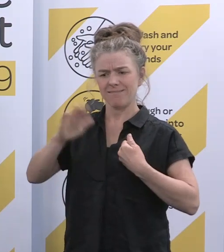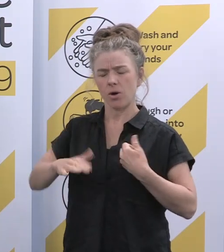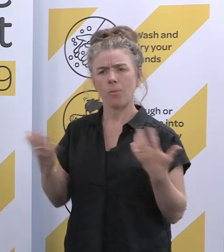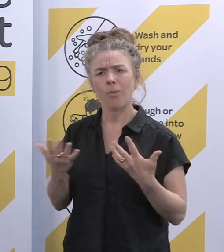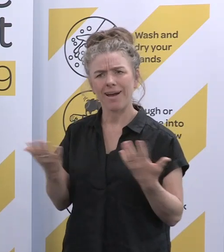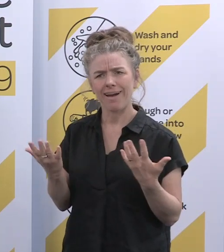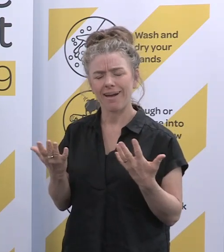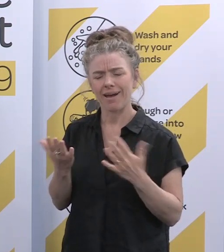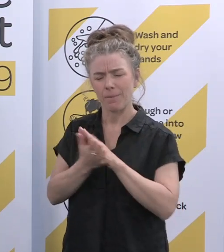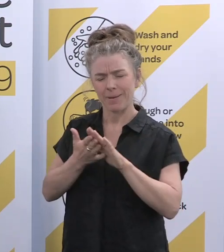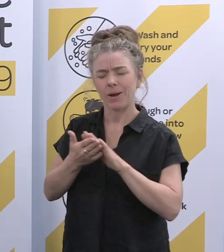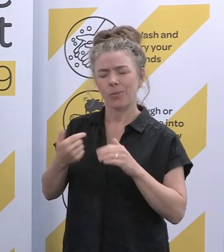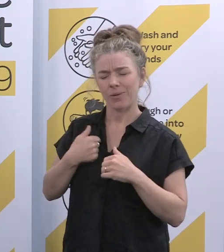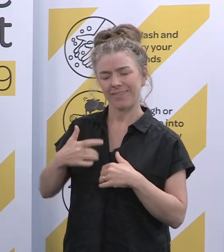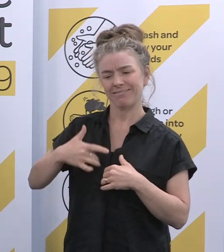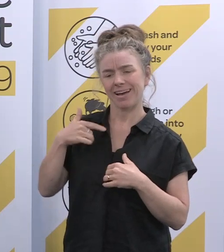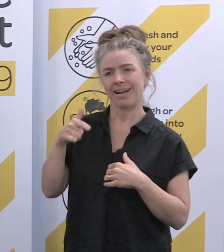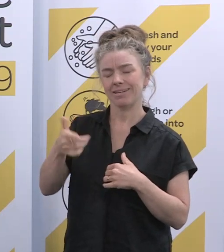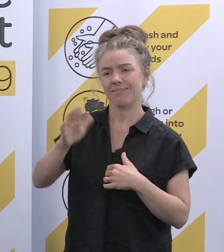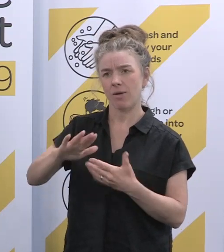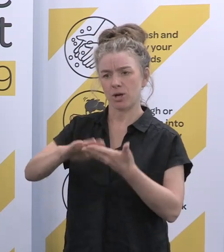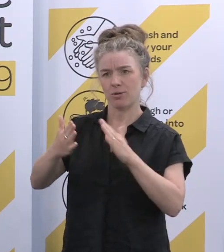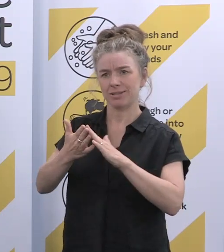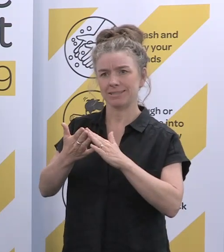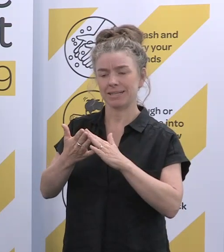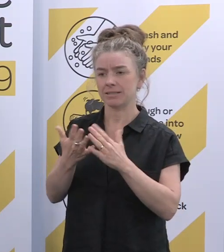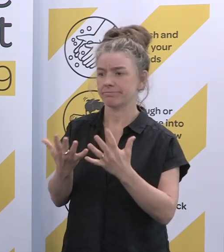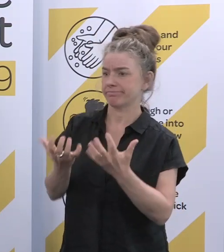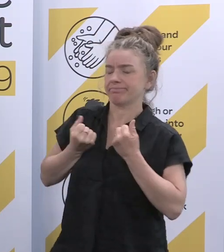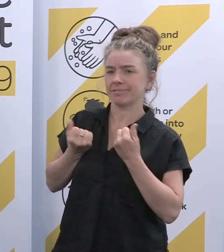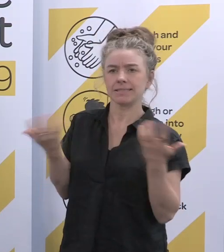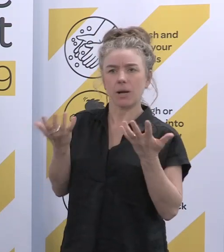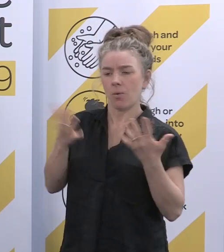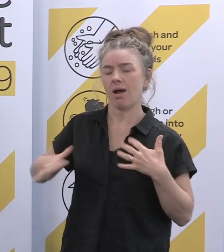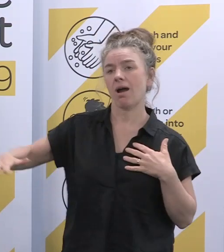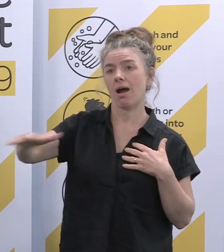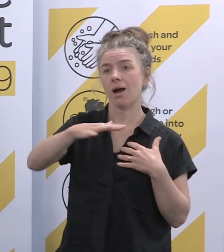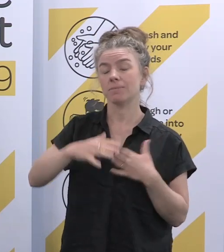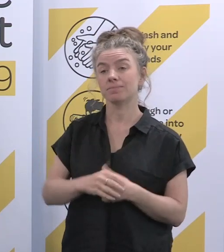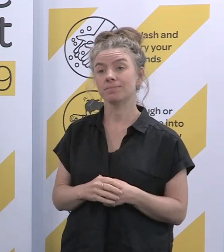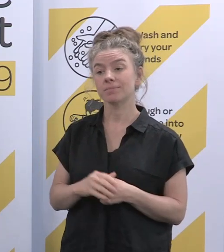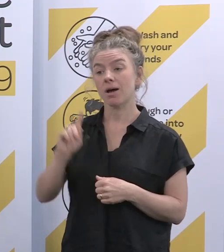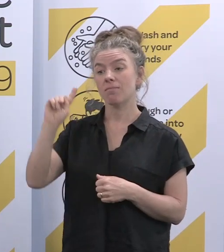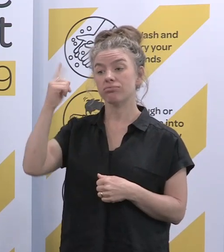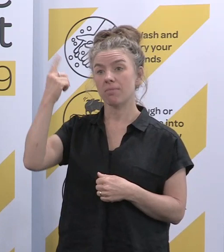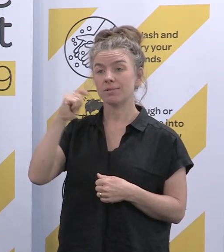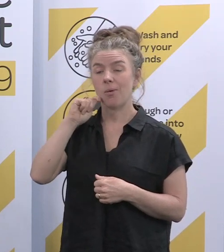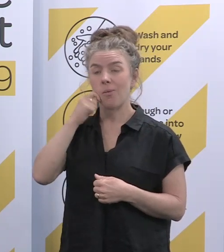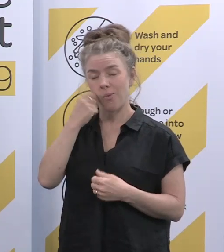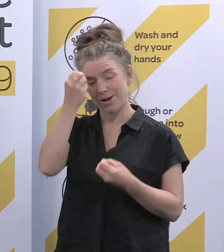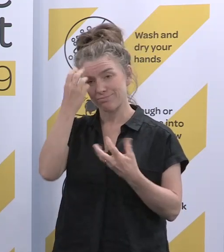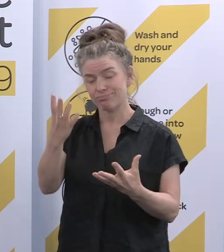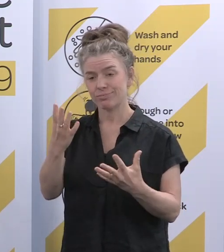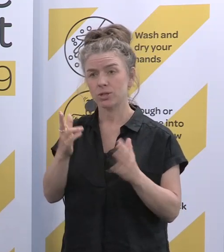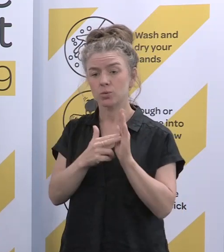therefore treating them as community transmission. The Prime Minister will update the country later on the alert